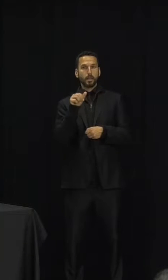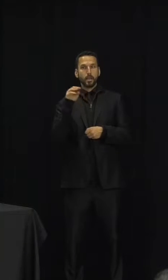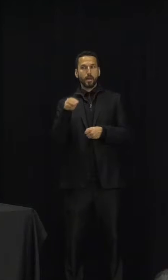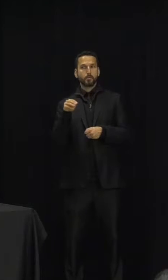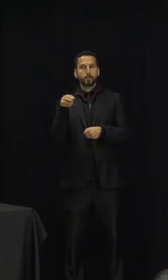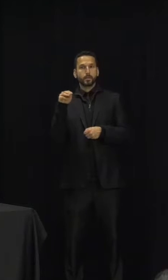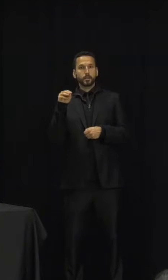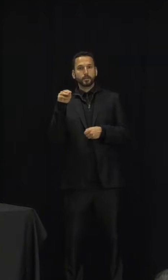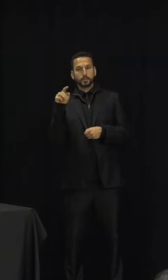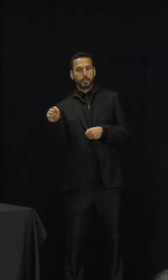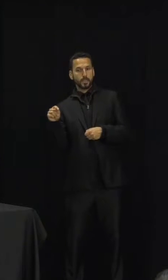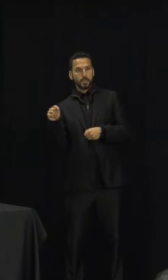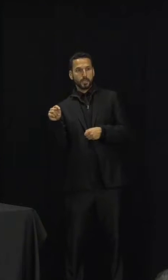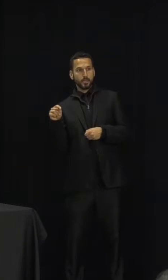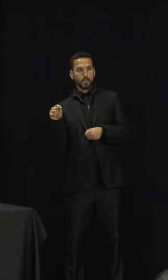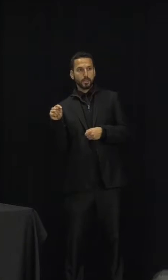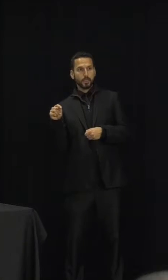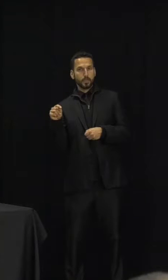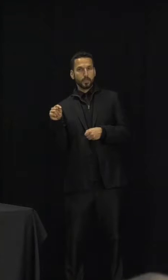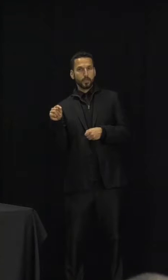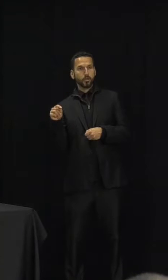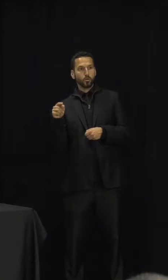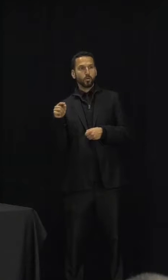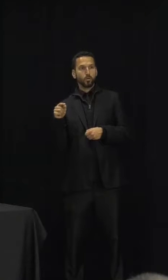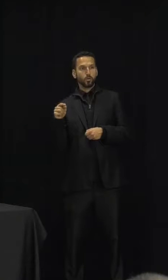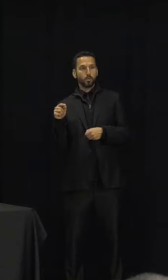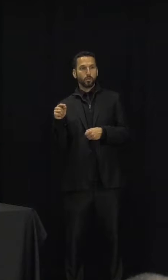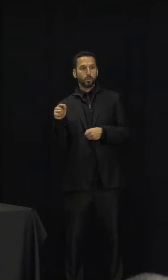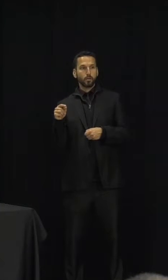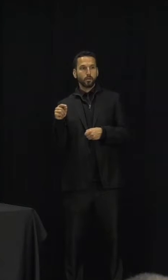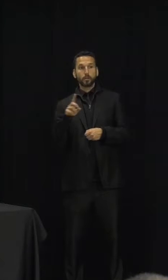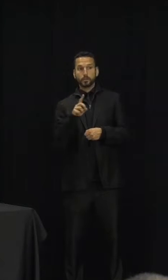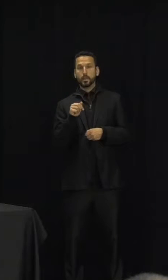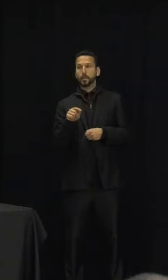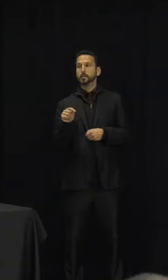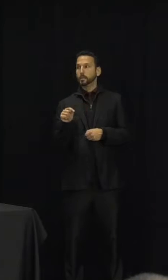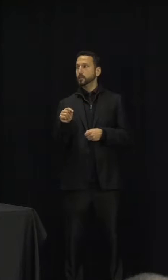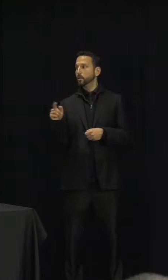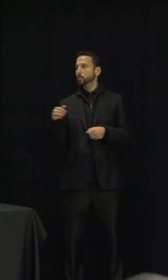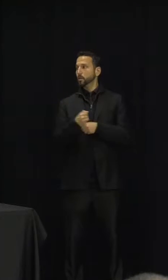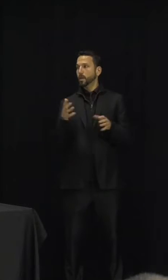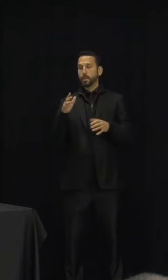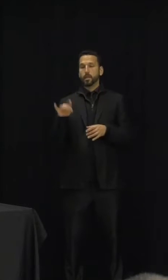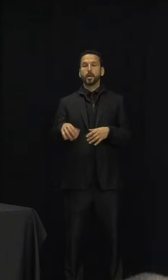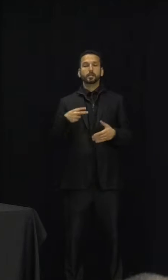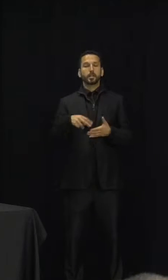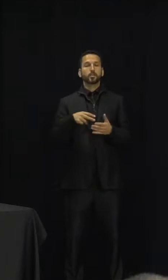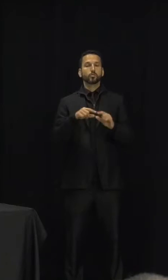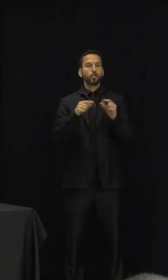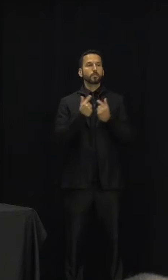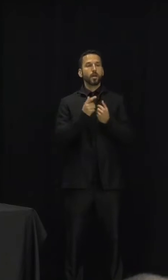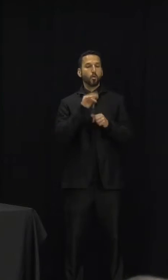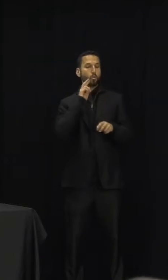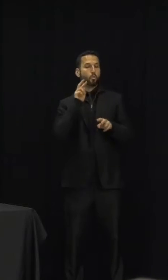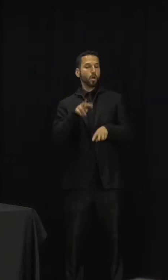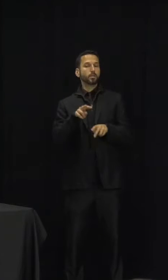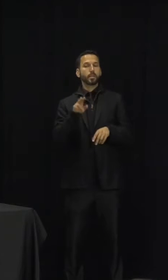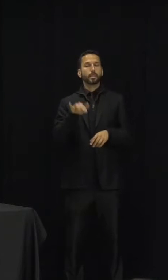I commend Dance NYC for their work in this domain. But too often, arts